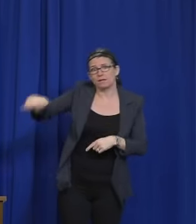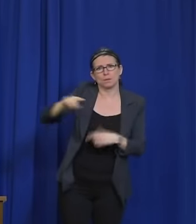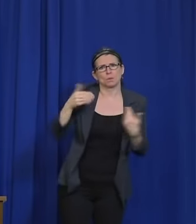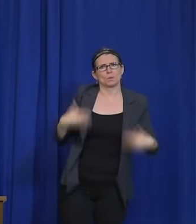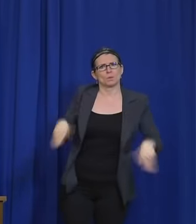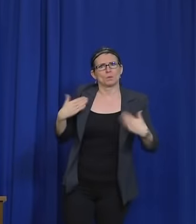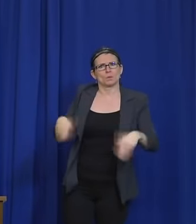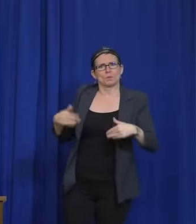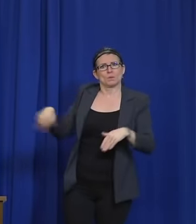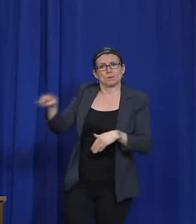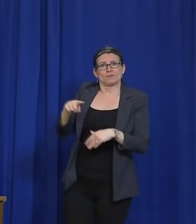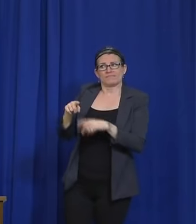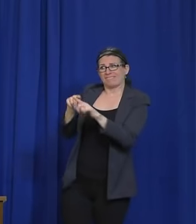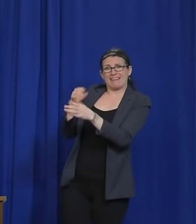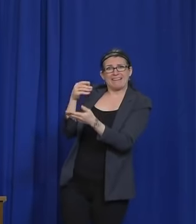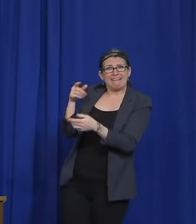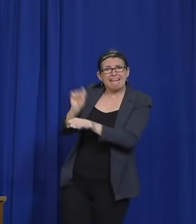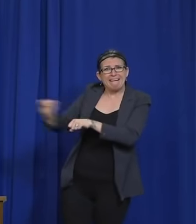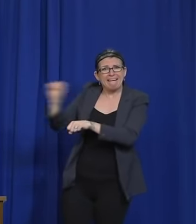possible.